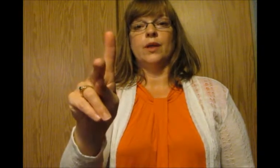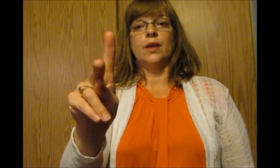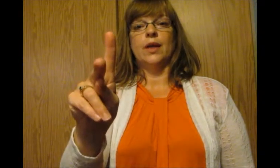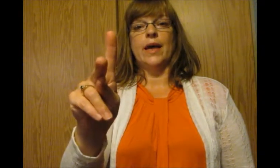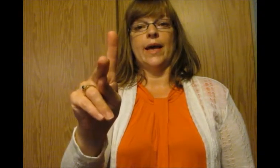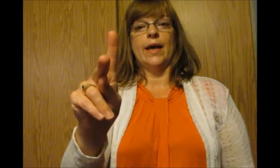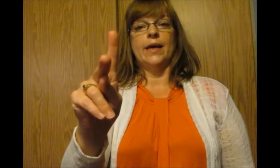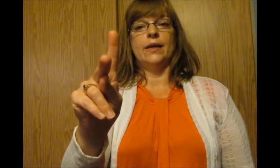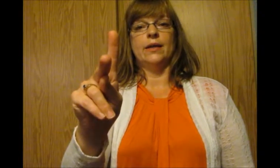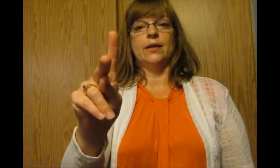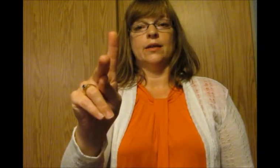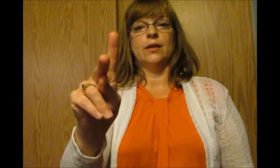K,